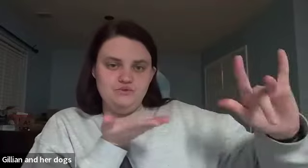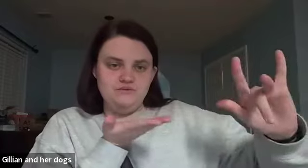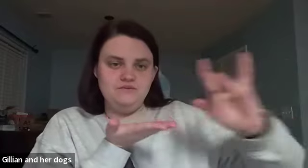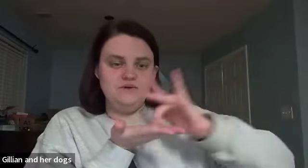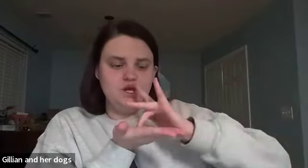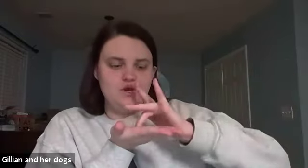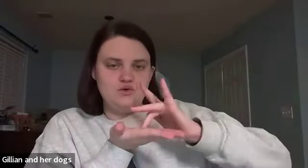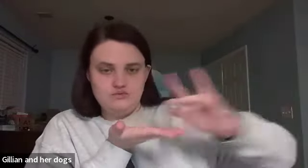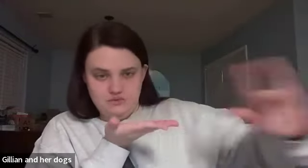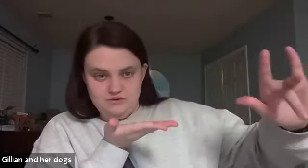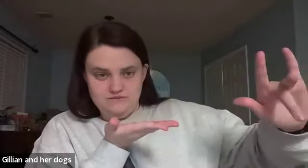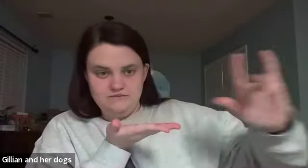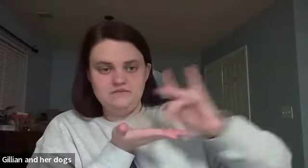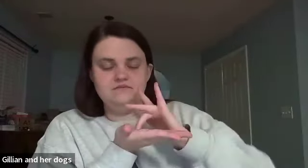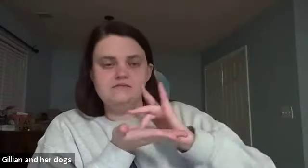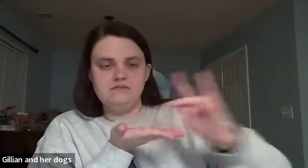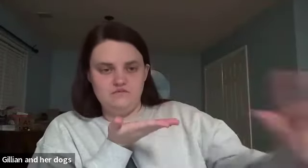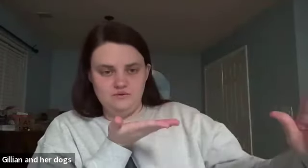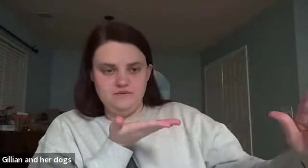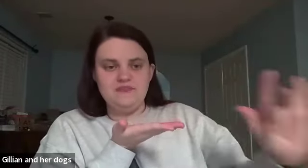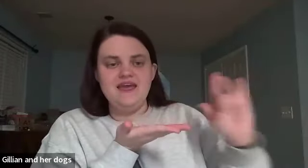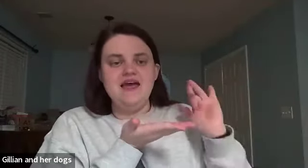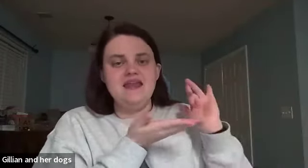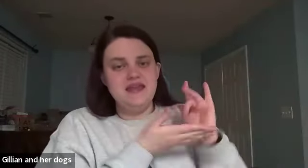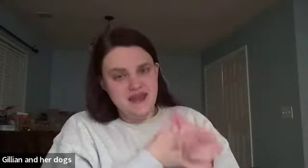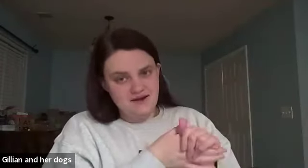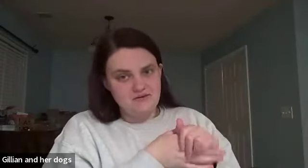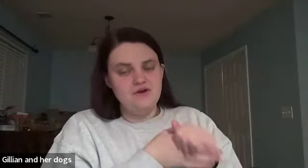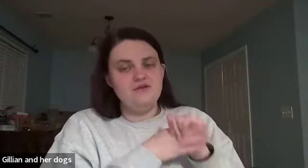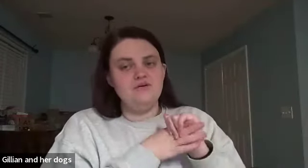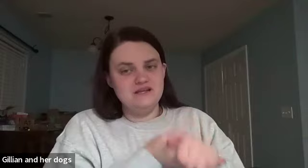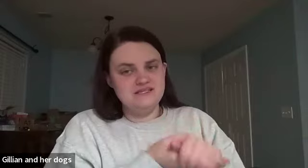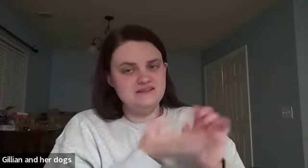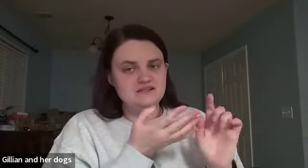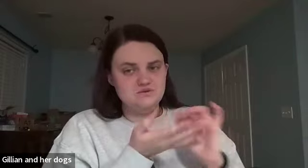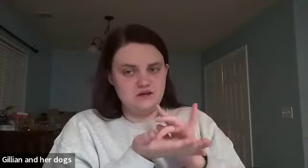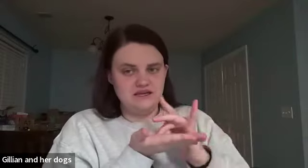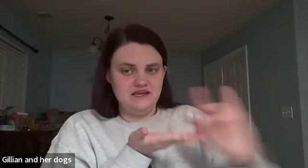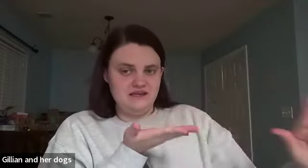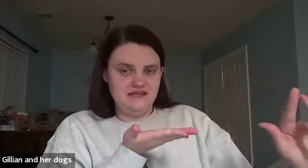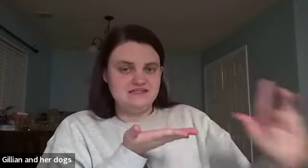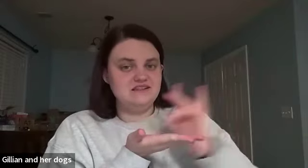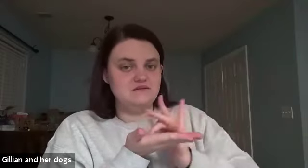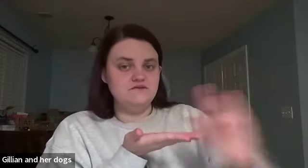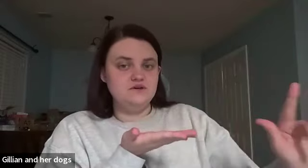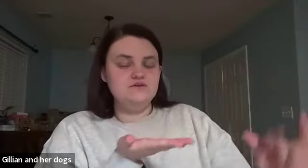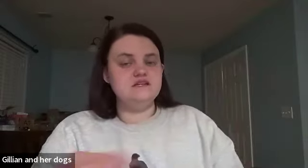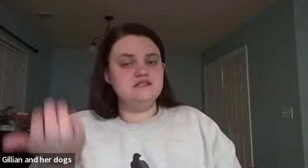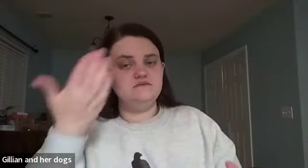Rude. Rude. Rude. Now, the reason this one can get easily confused is if